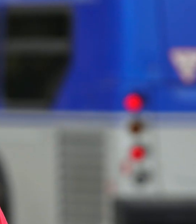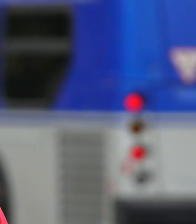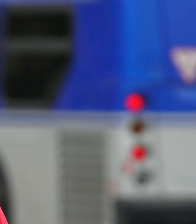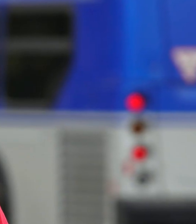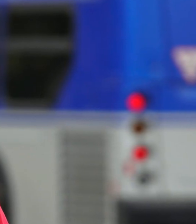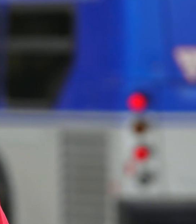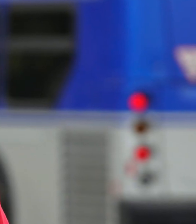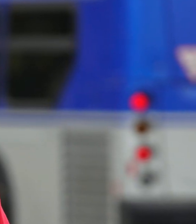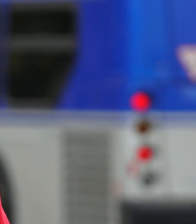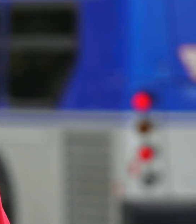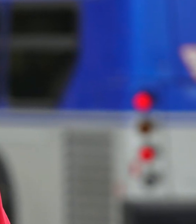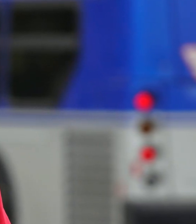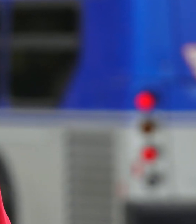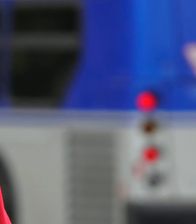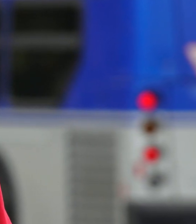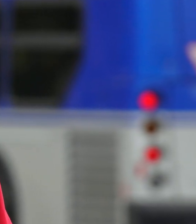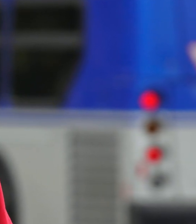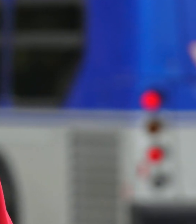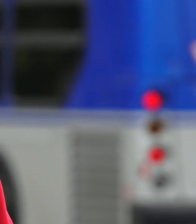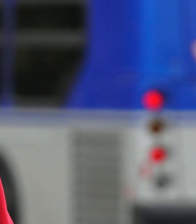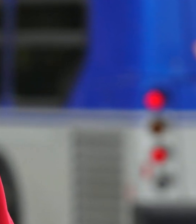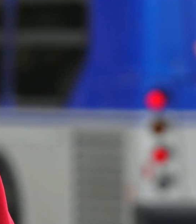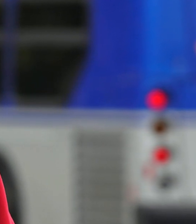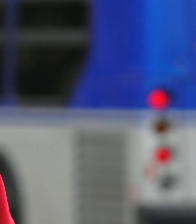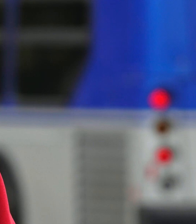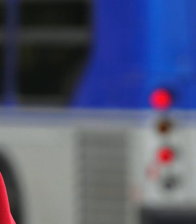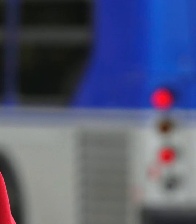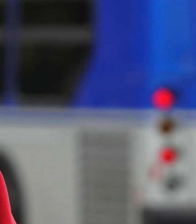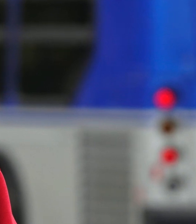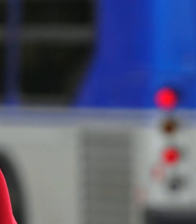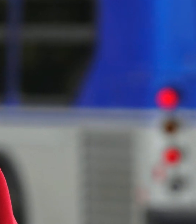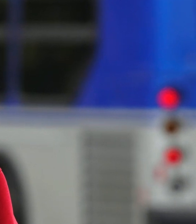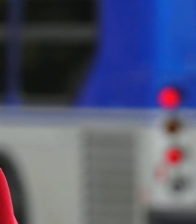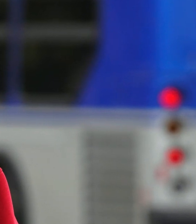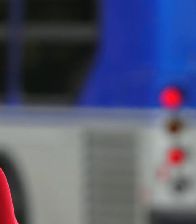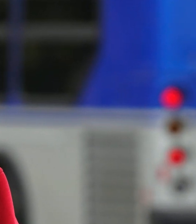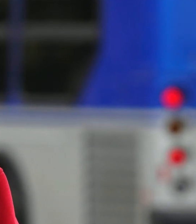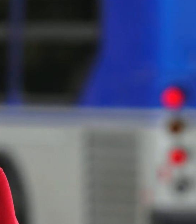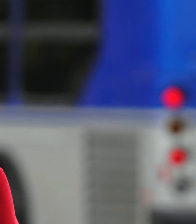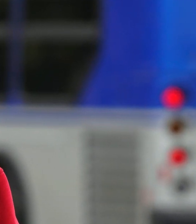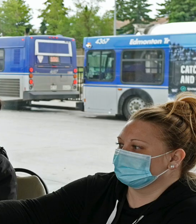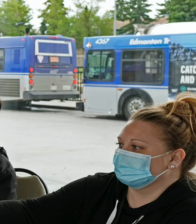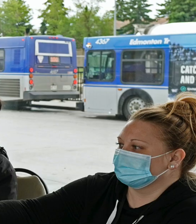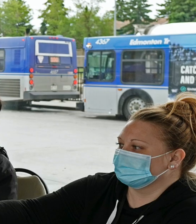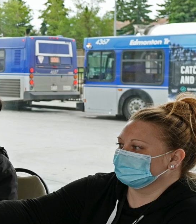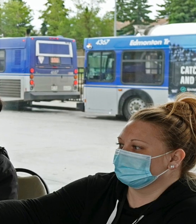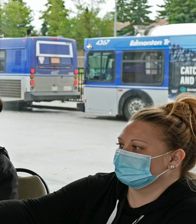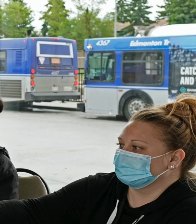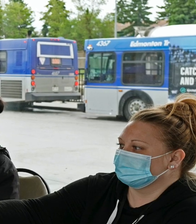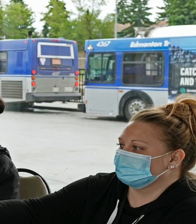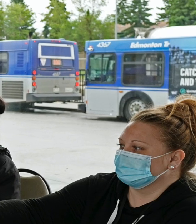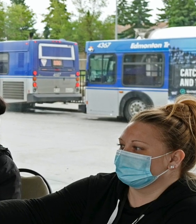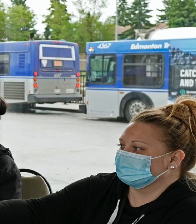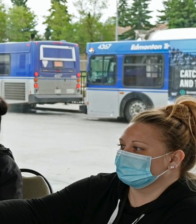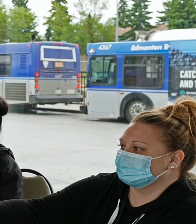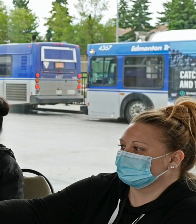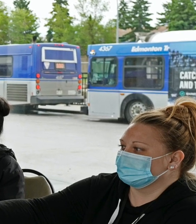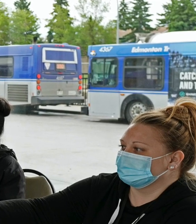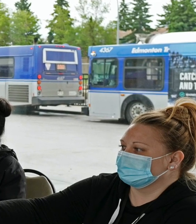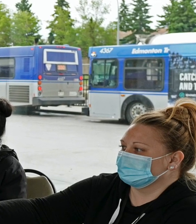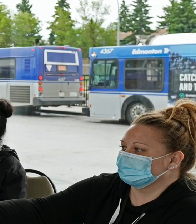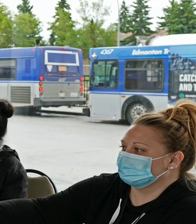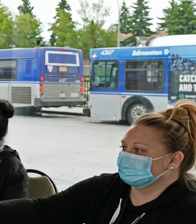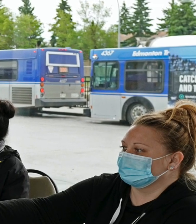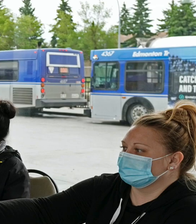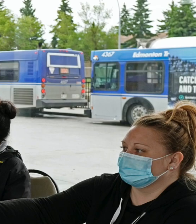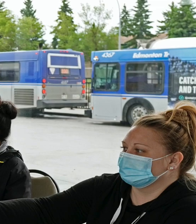are concerns, however, about making masks mandatory, especially as it relates to City of Edmonton facilities